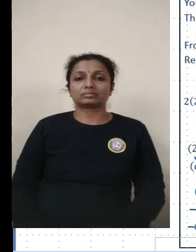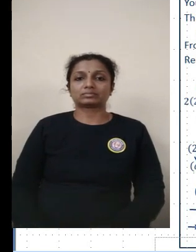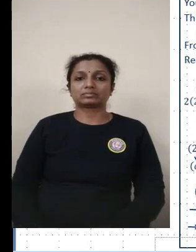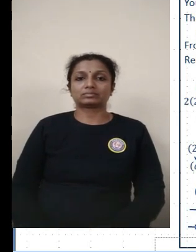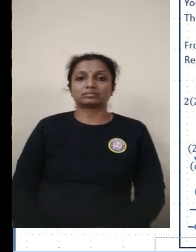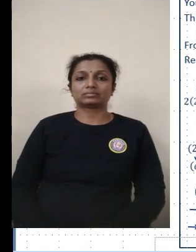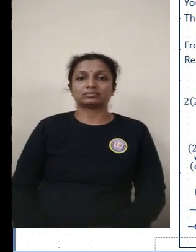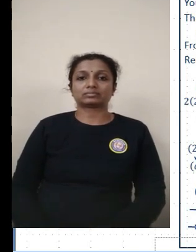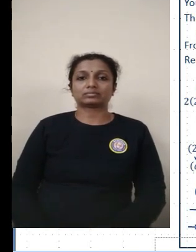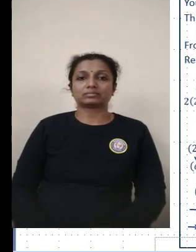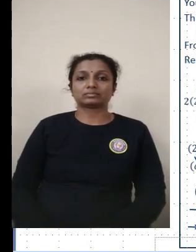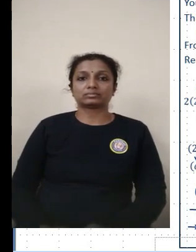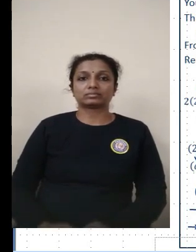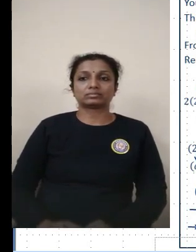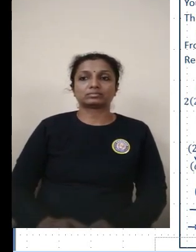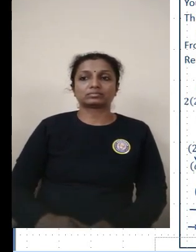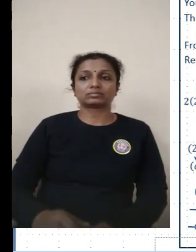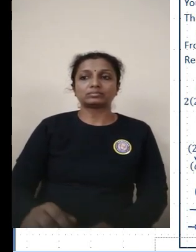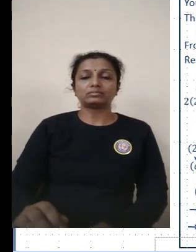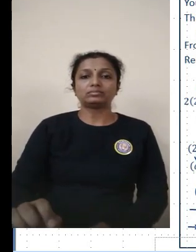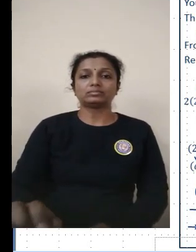formula method of finding out the